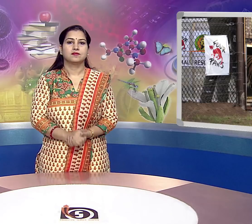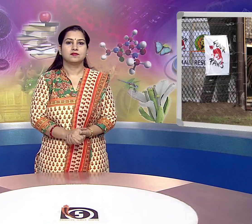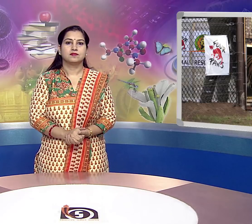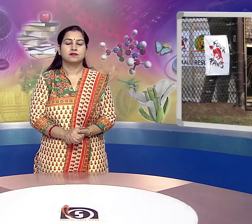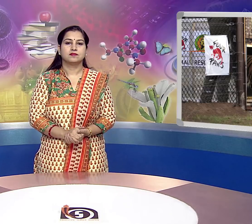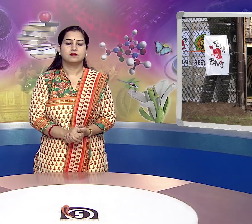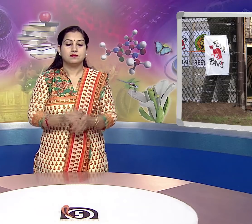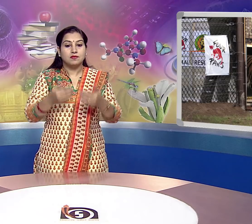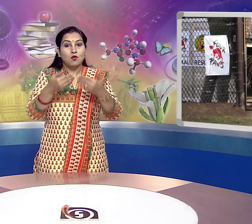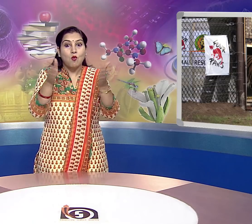in the open